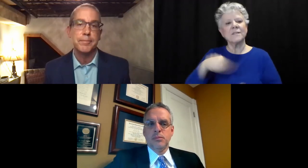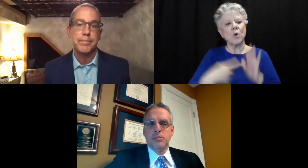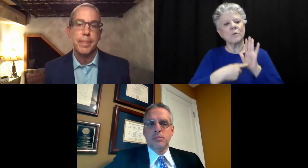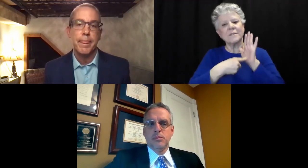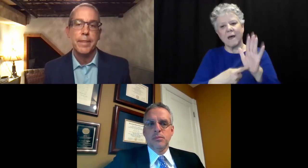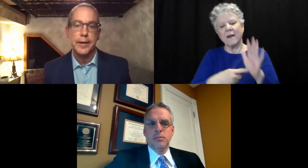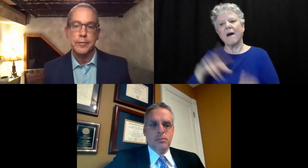favor. Thank you.